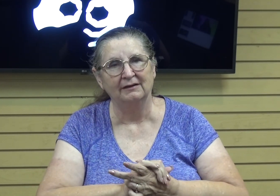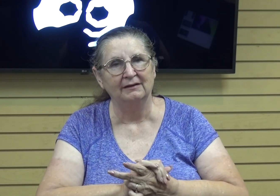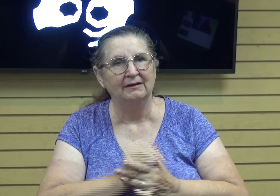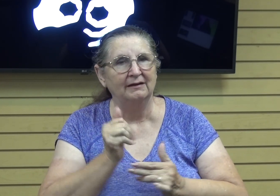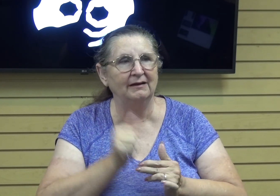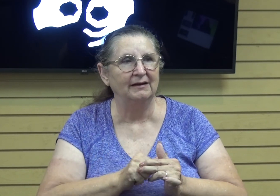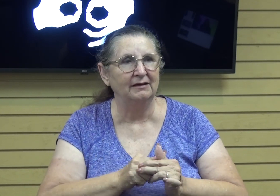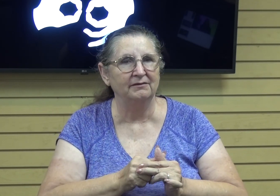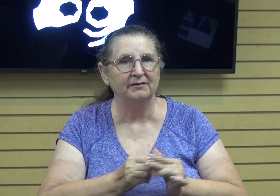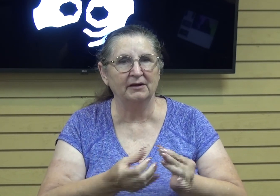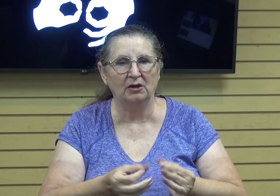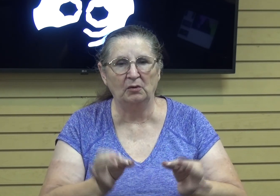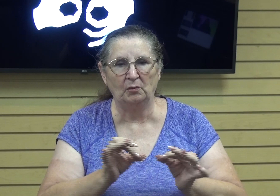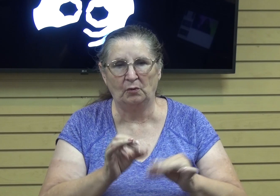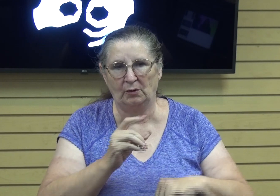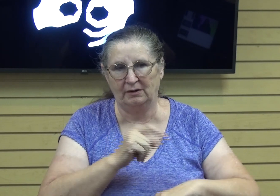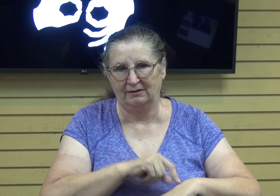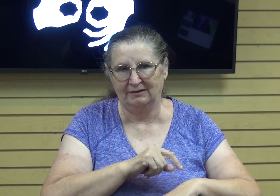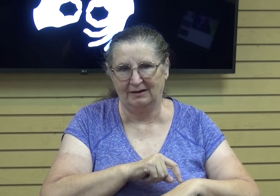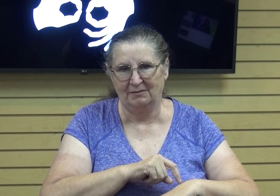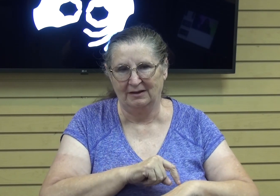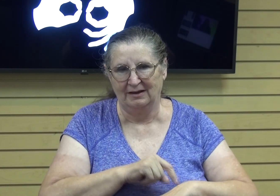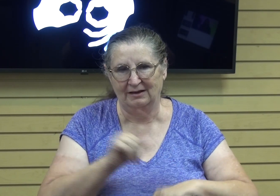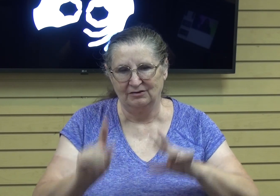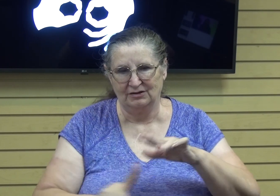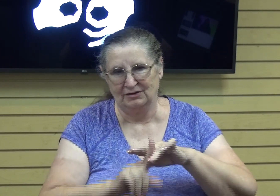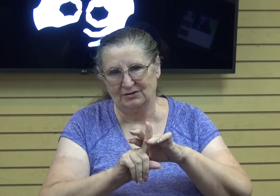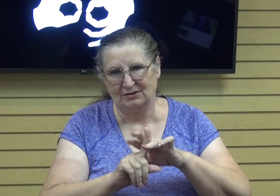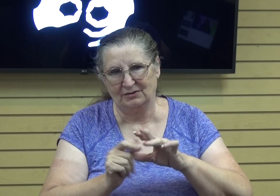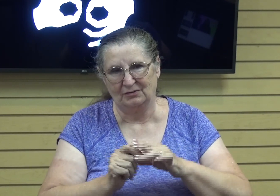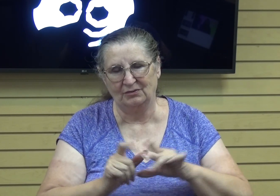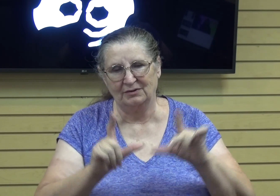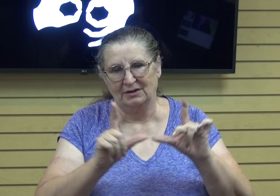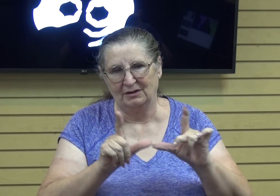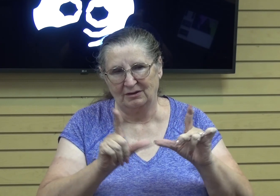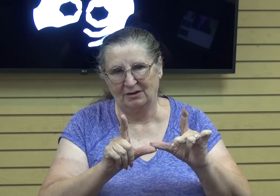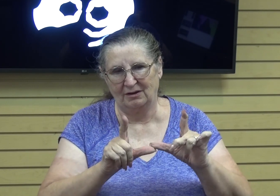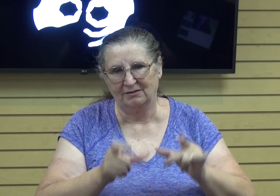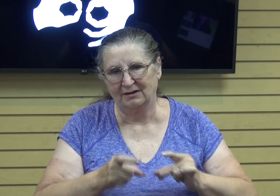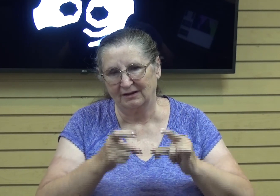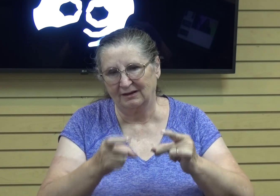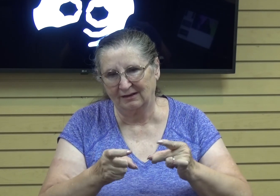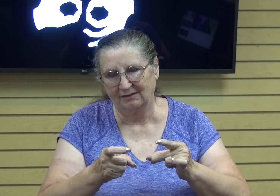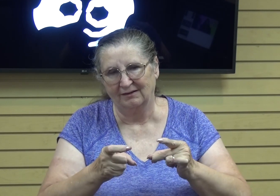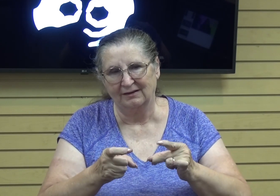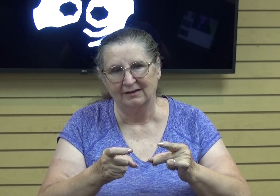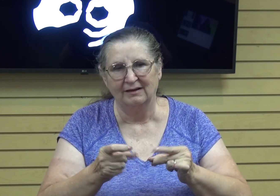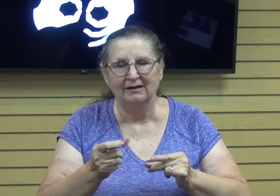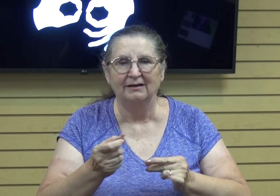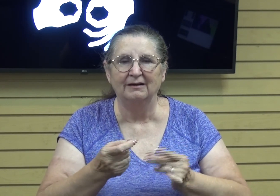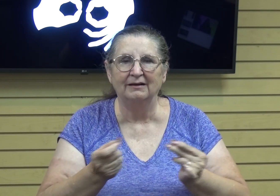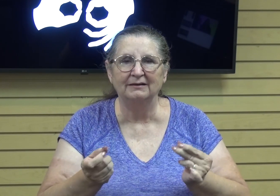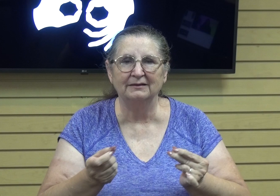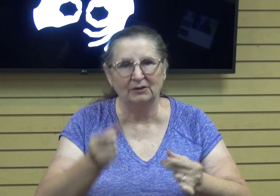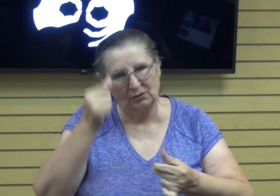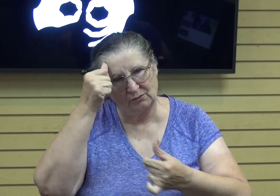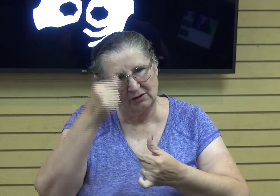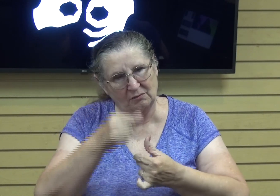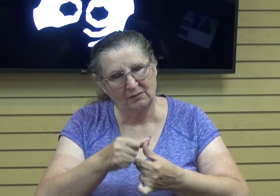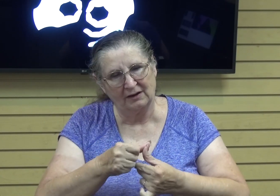have accomplished, she always shows up with a card, with a little gift, with a little reminder of that they're loved,